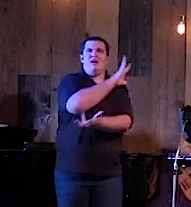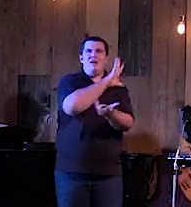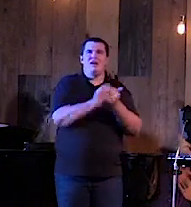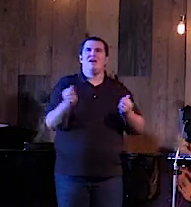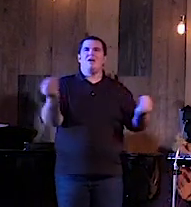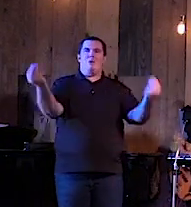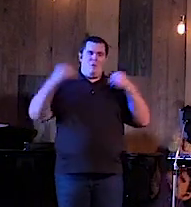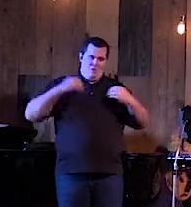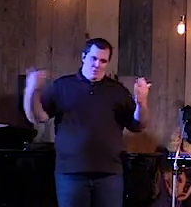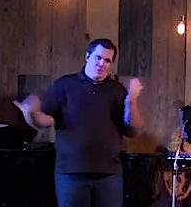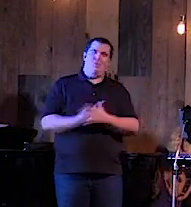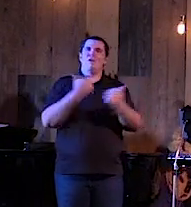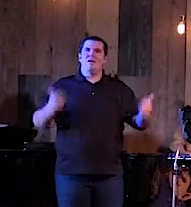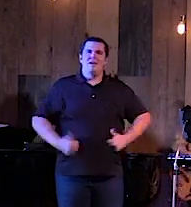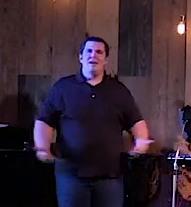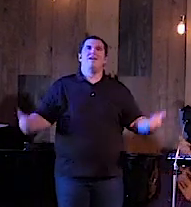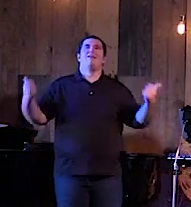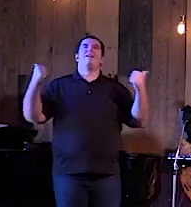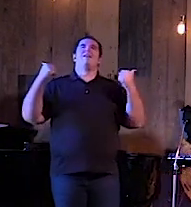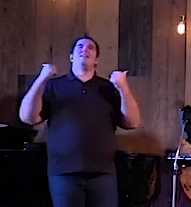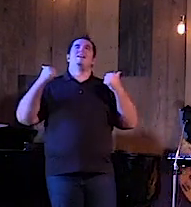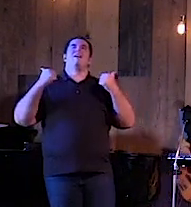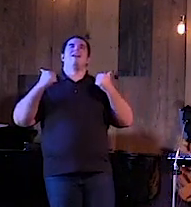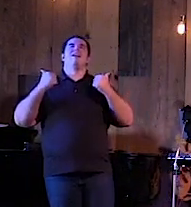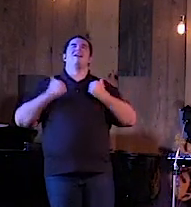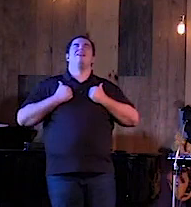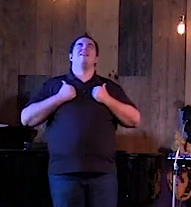was arrested and my life